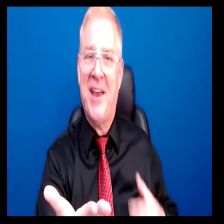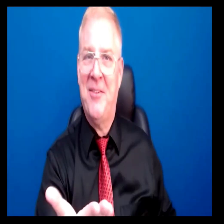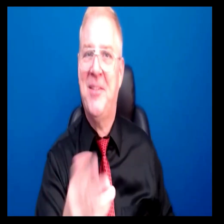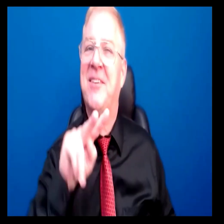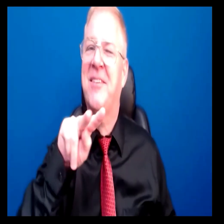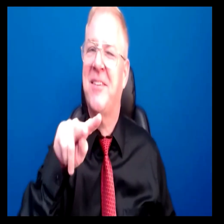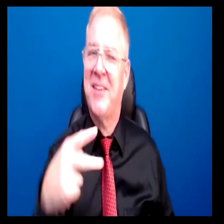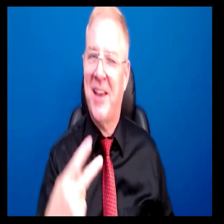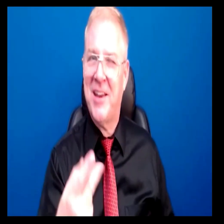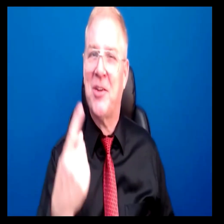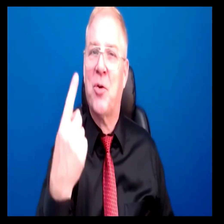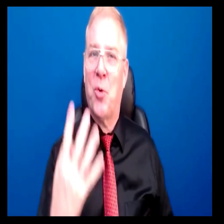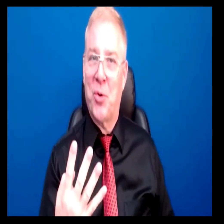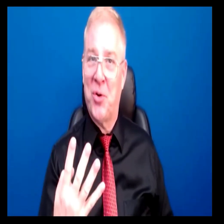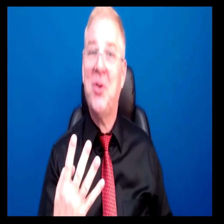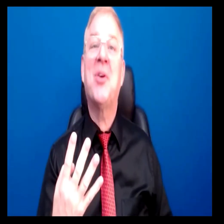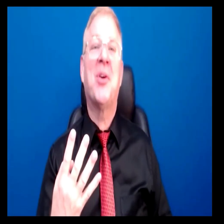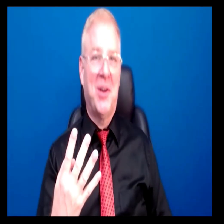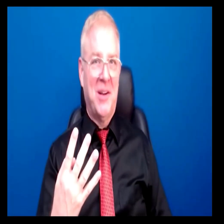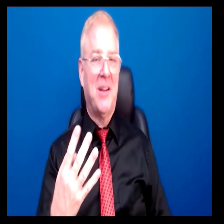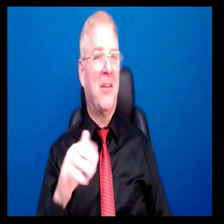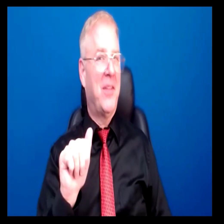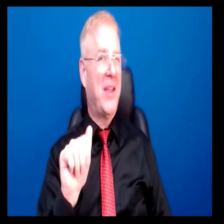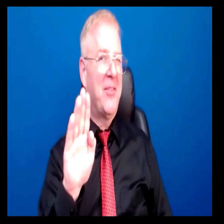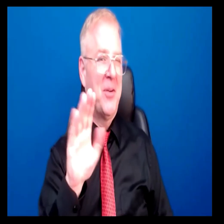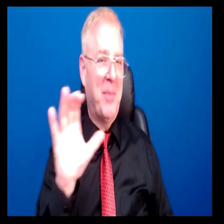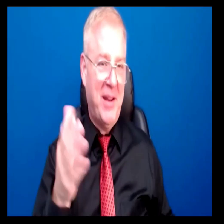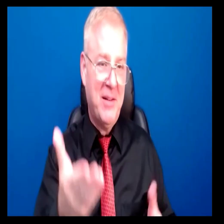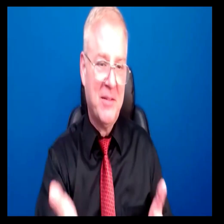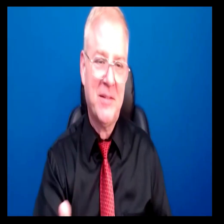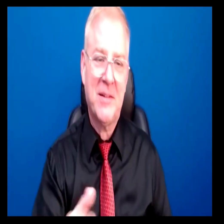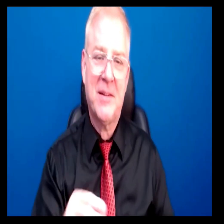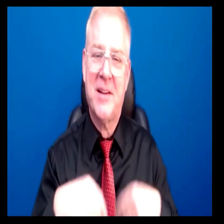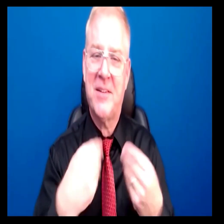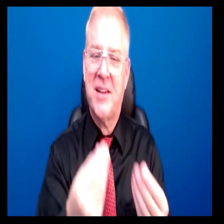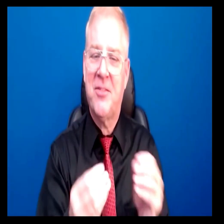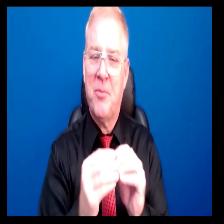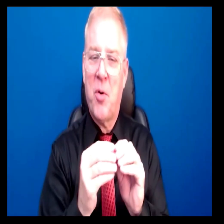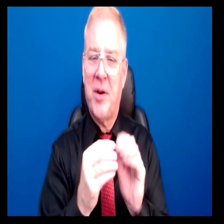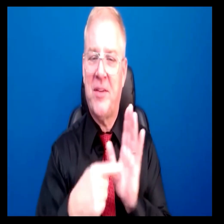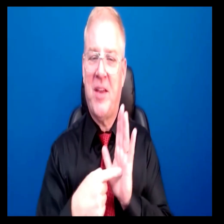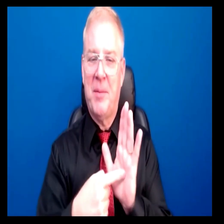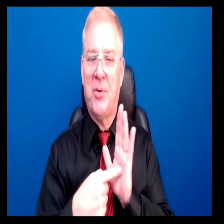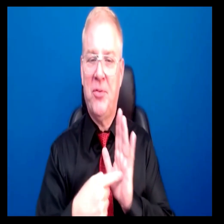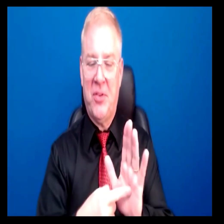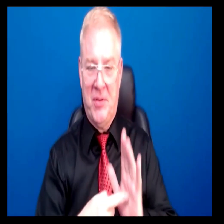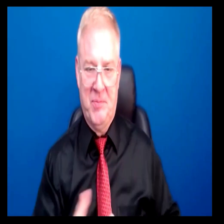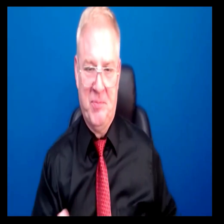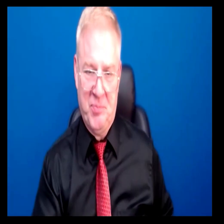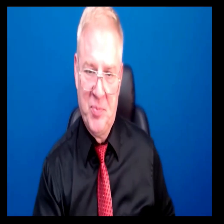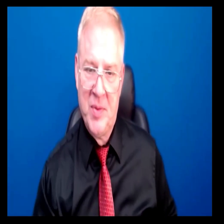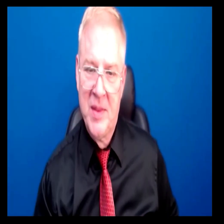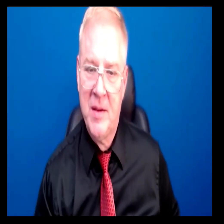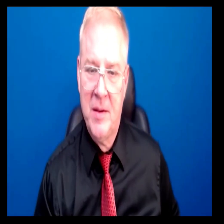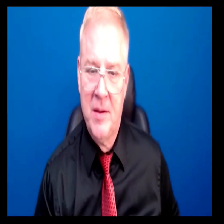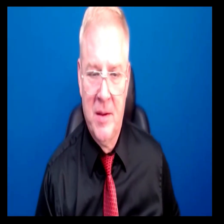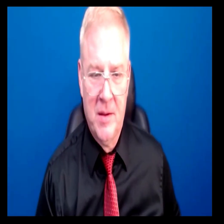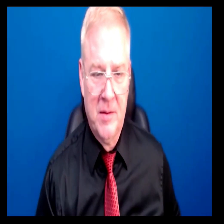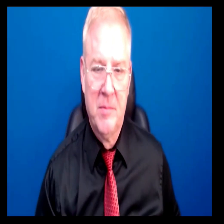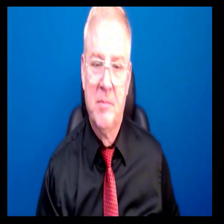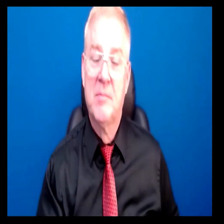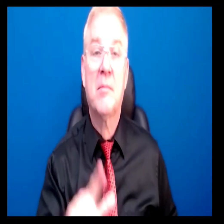we have the second quarter of the alphabet. Let's give more examples.